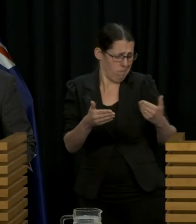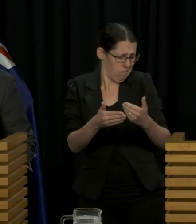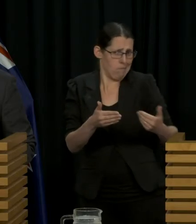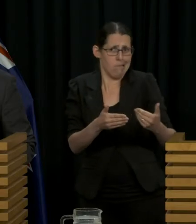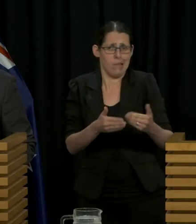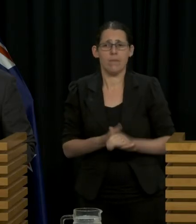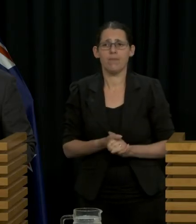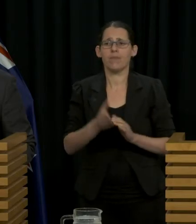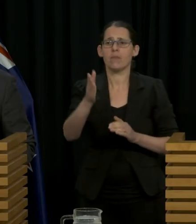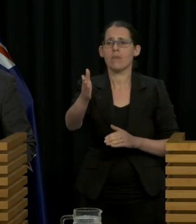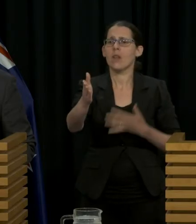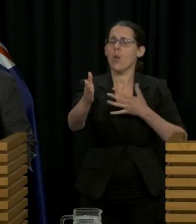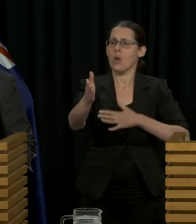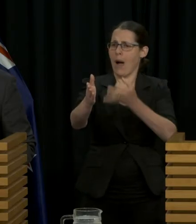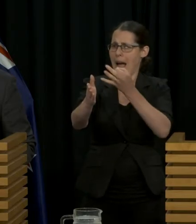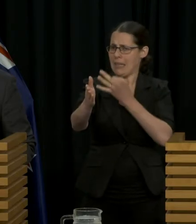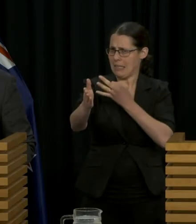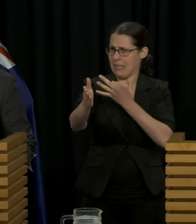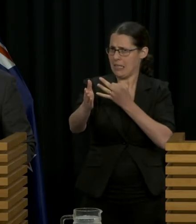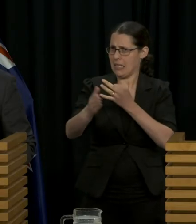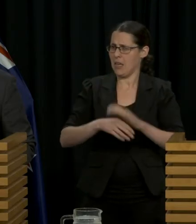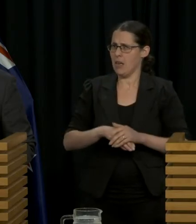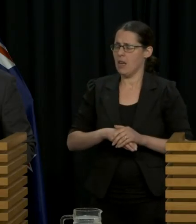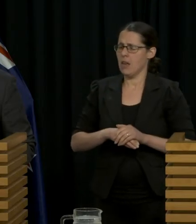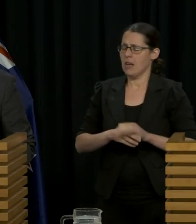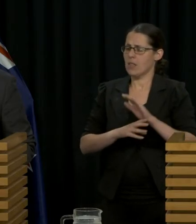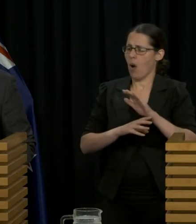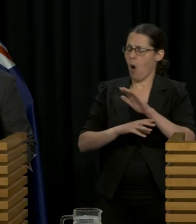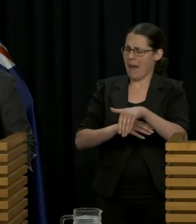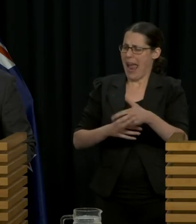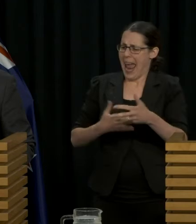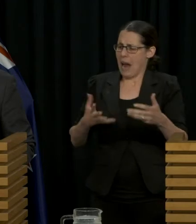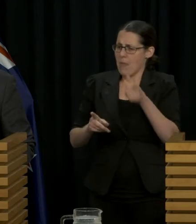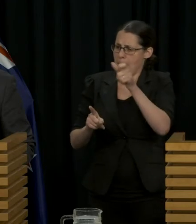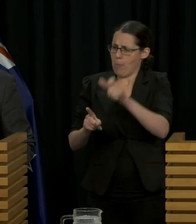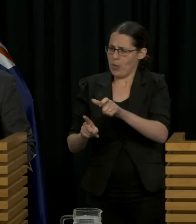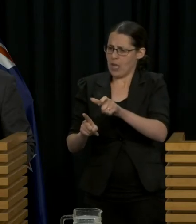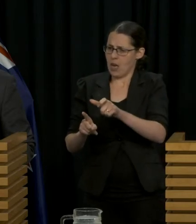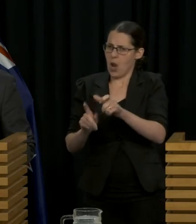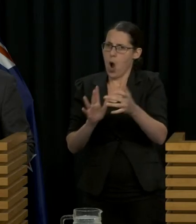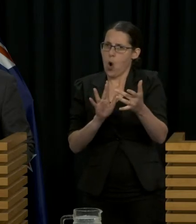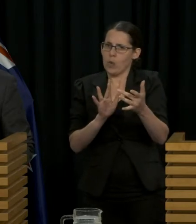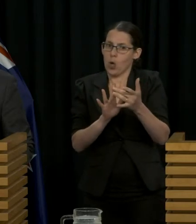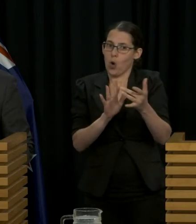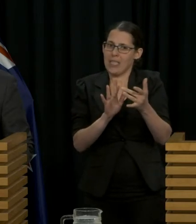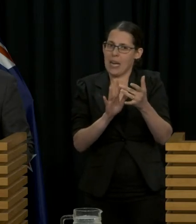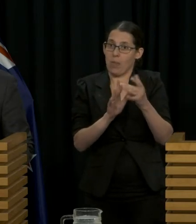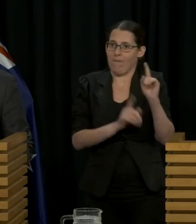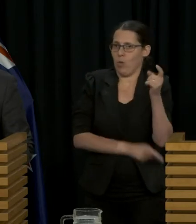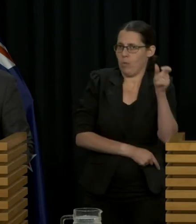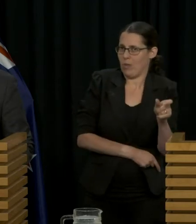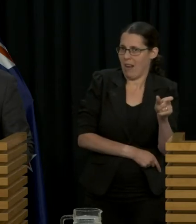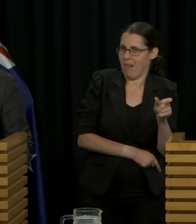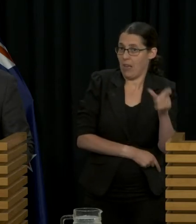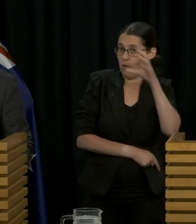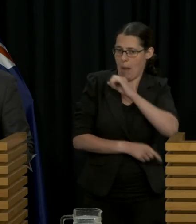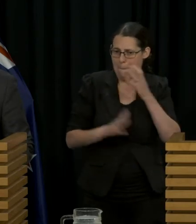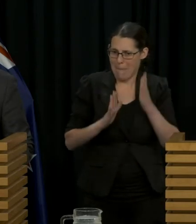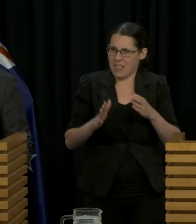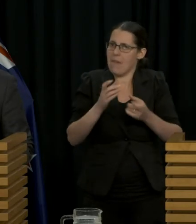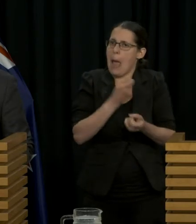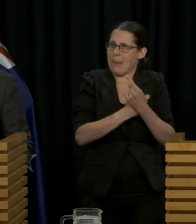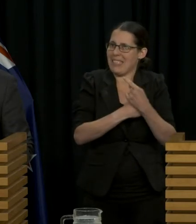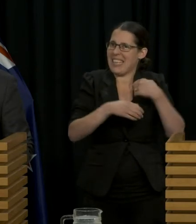into how they came into contact with case 0, which presumably happened in managed isolation. So it is a